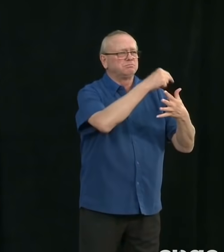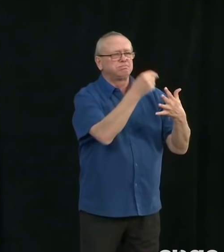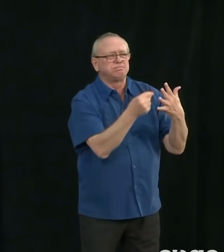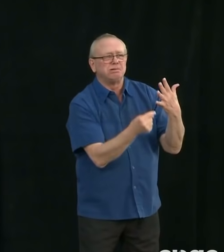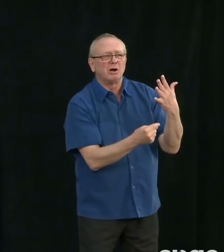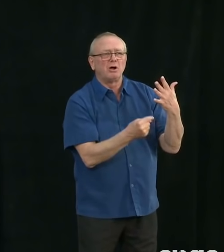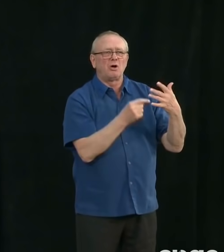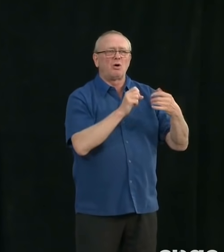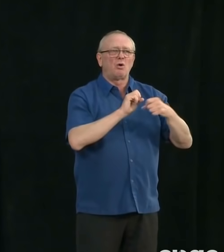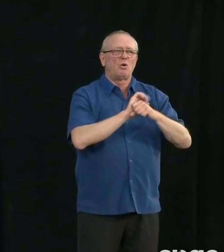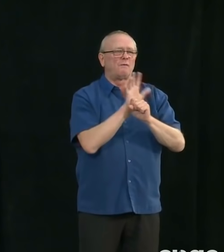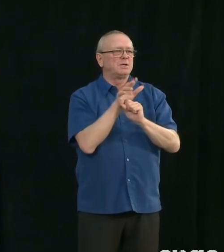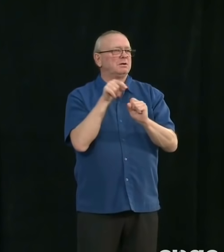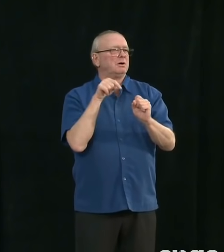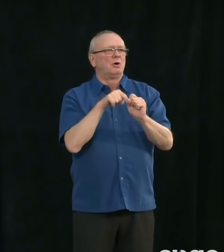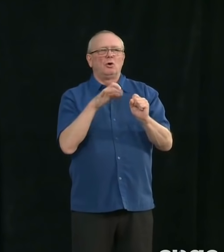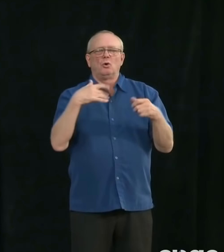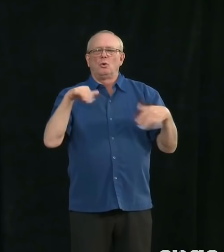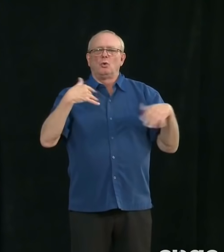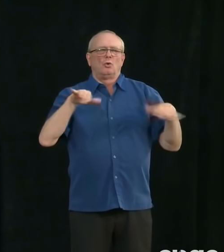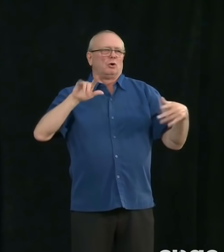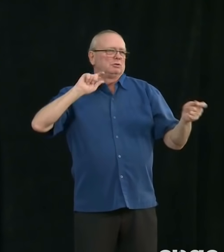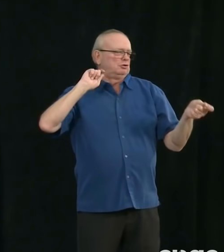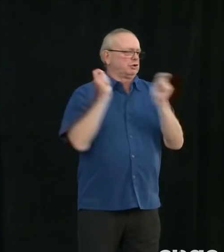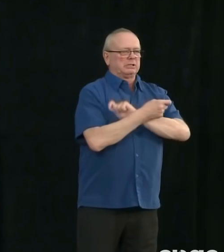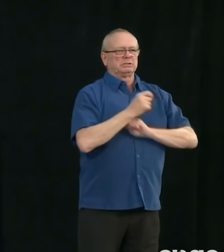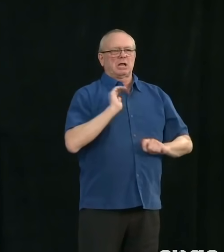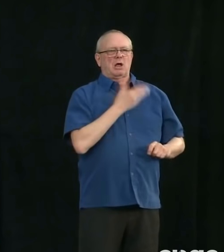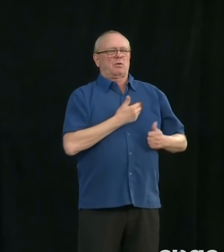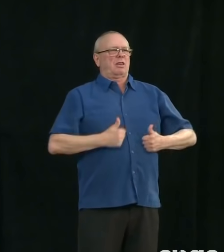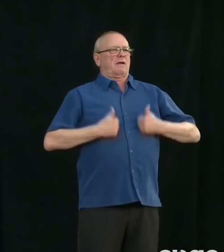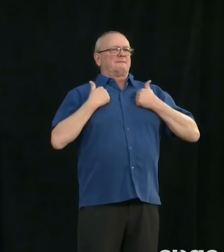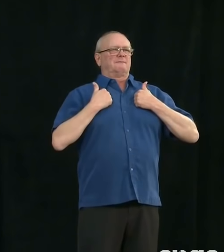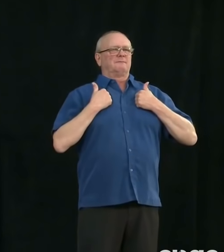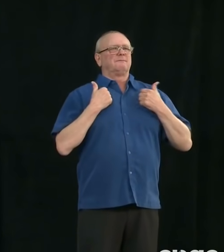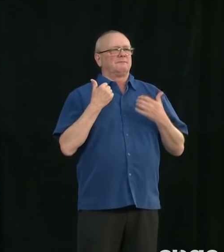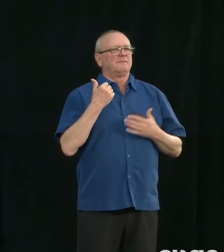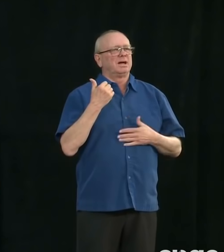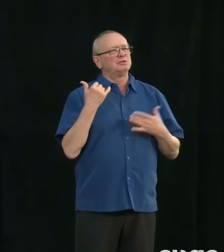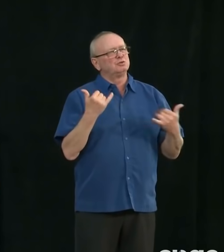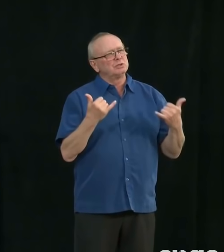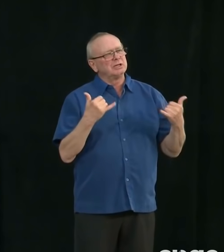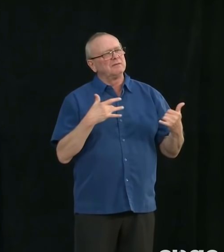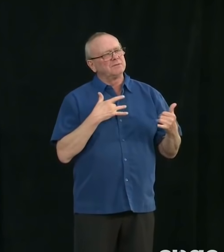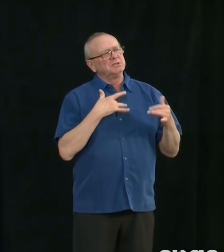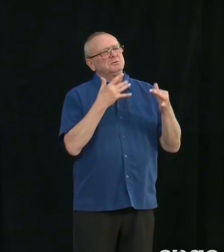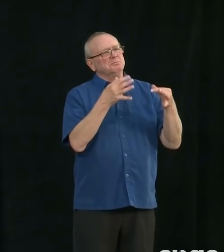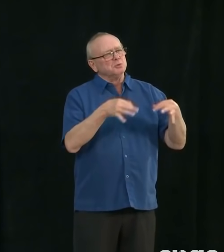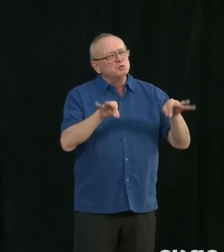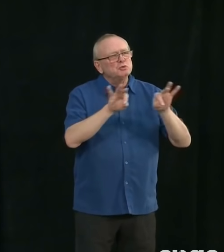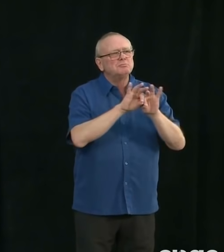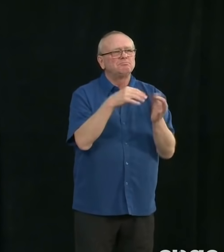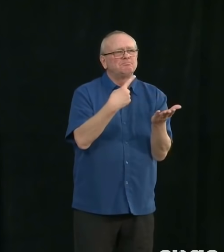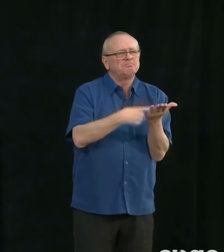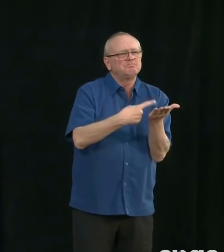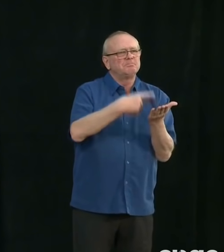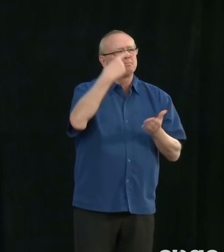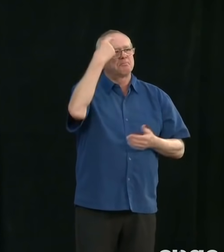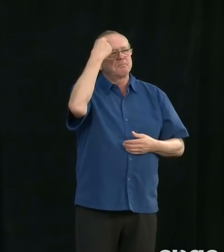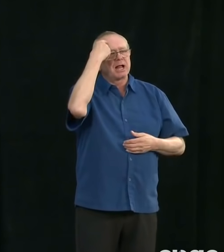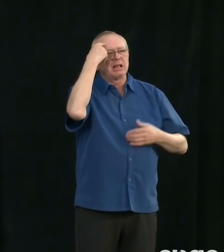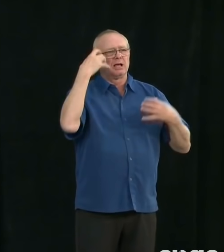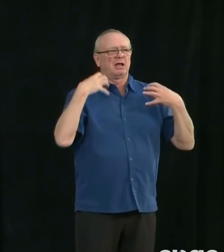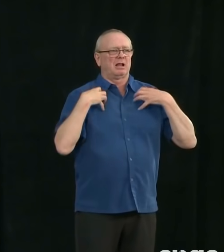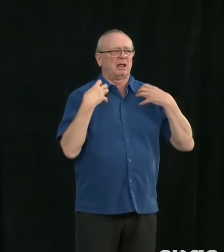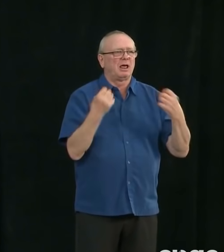have touched on this subject a number of times, and it continues to be important. It's also Mental Health Week in Canada,